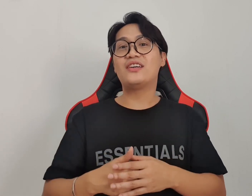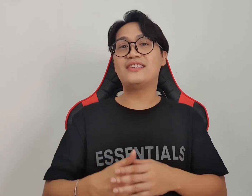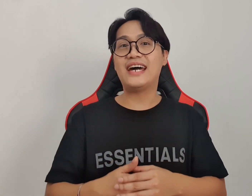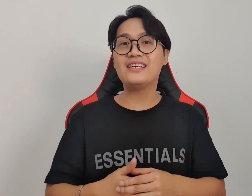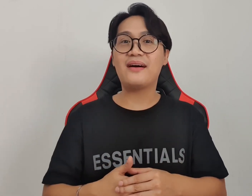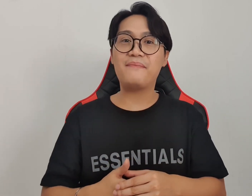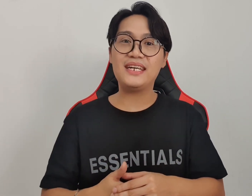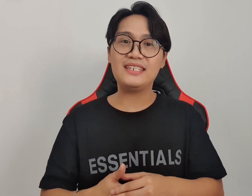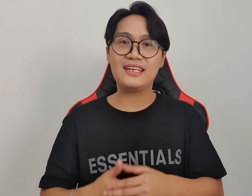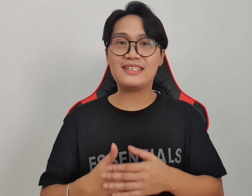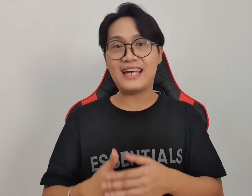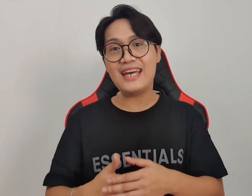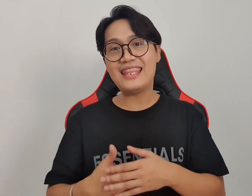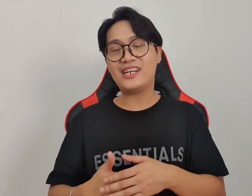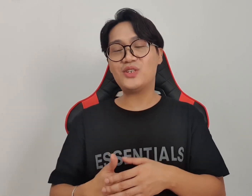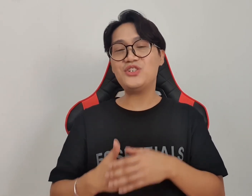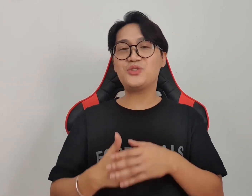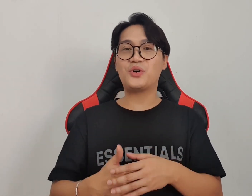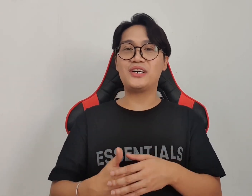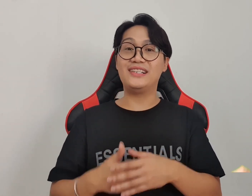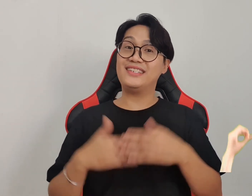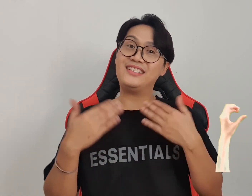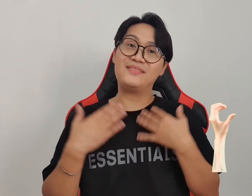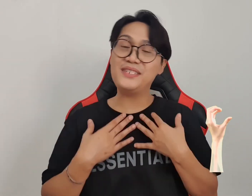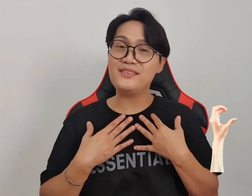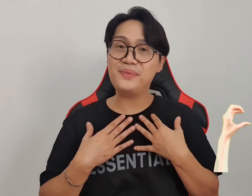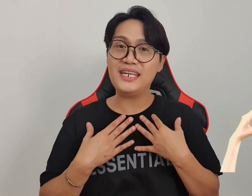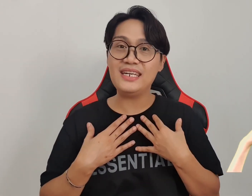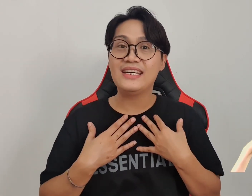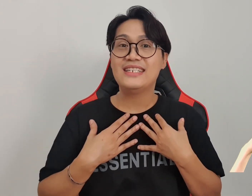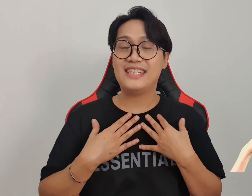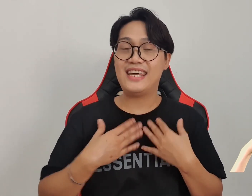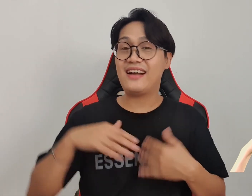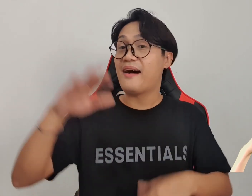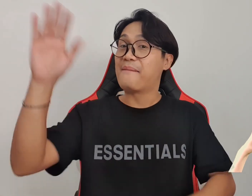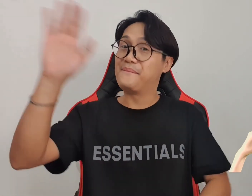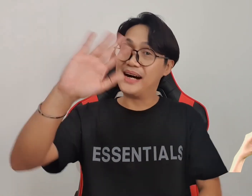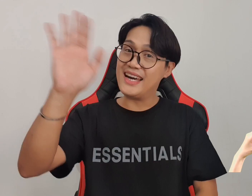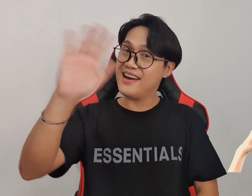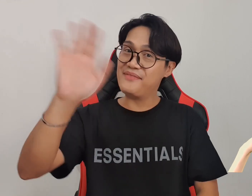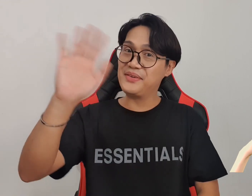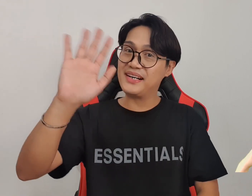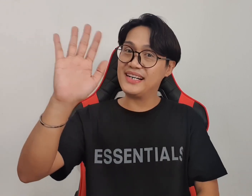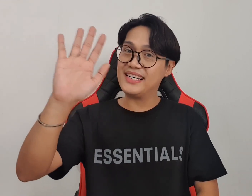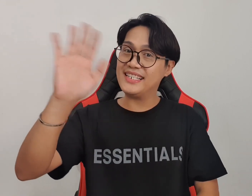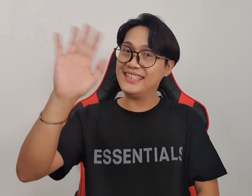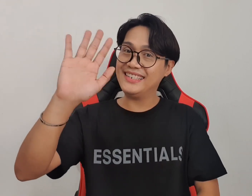our next basic sign language tutorial. This is Mr. B saying bye everyone.